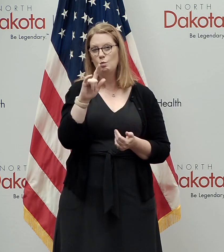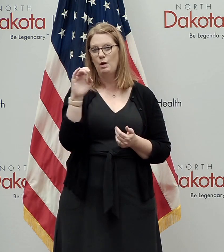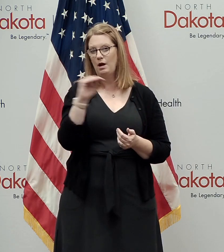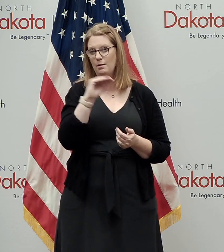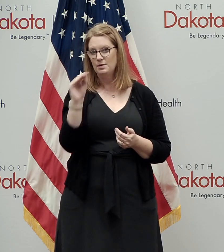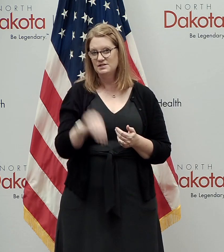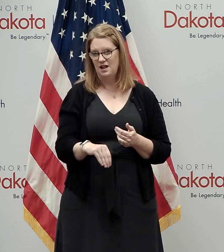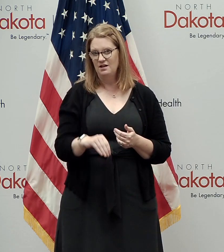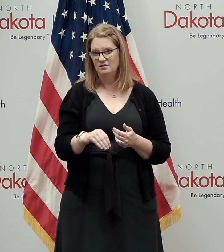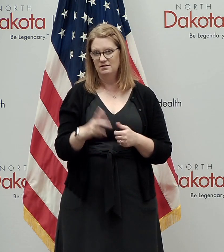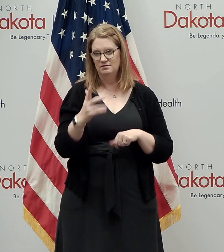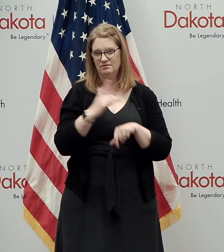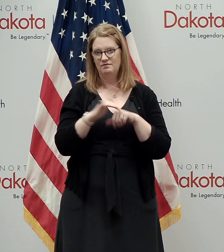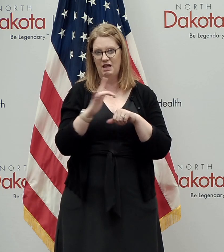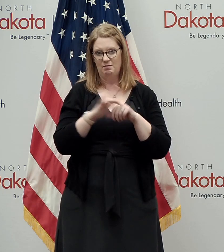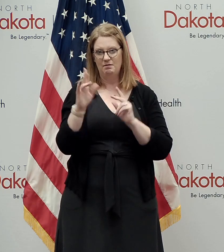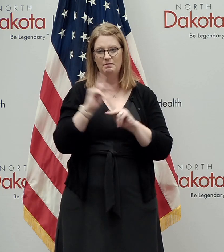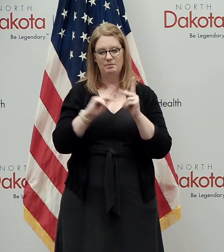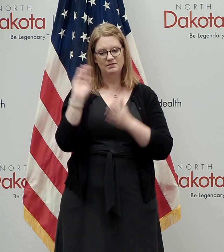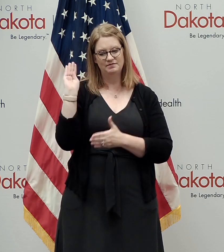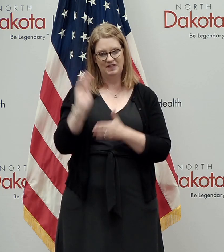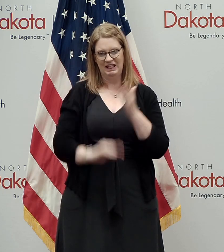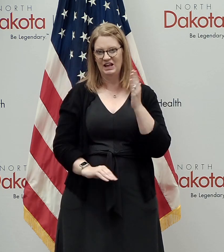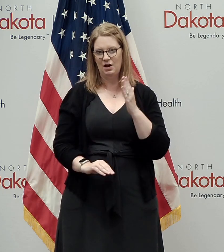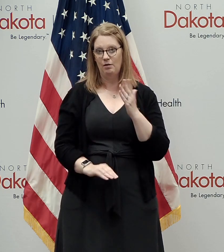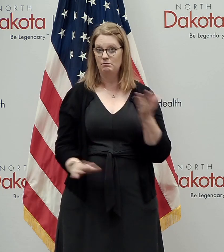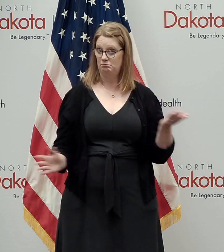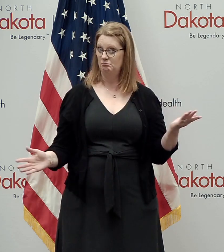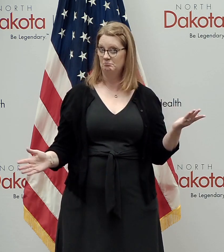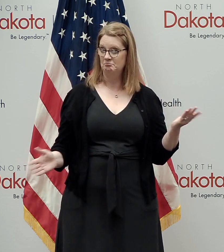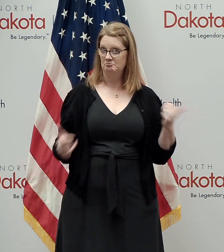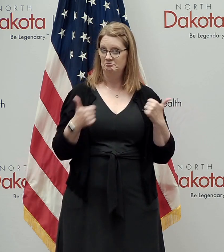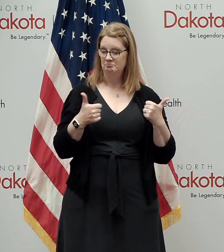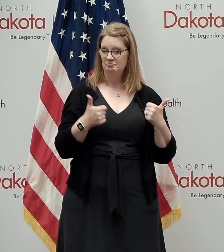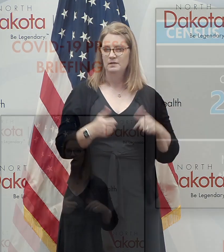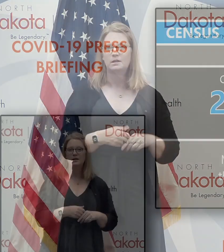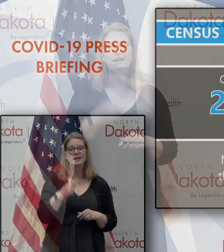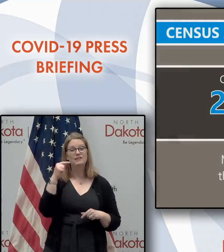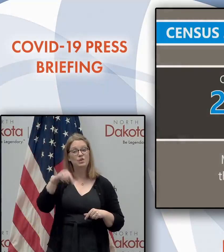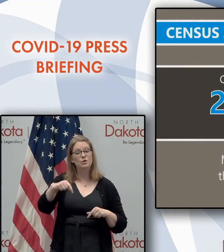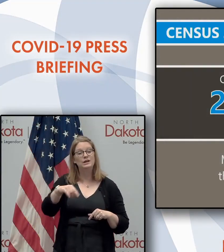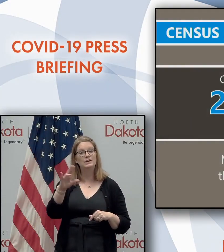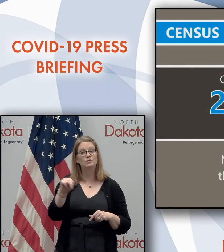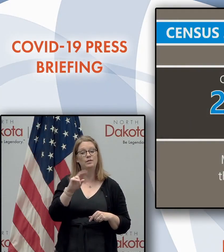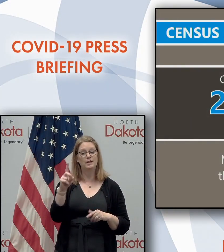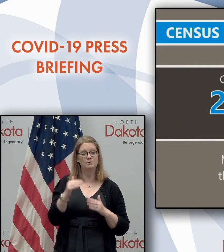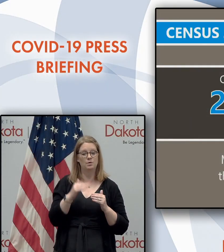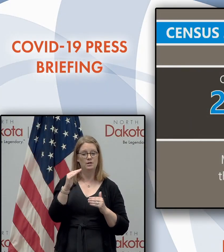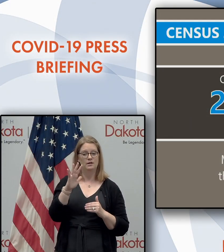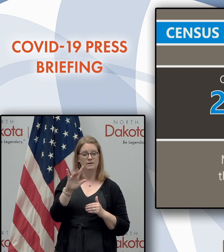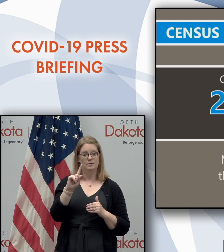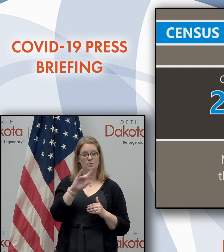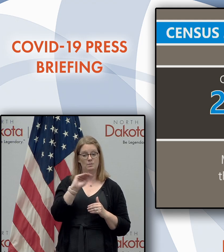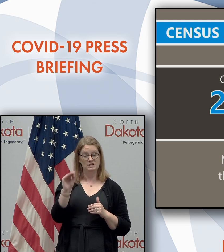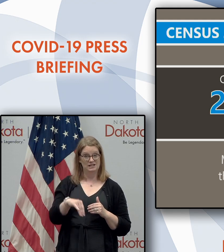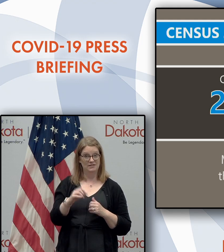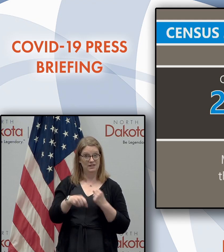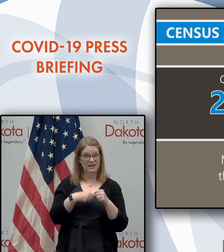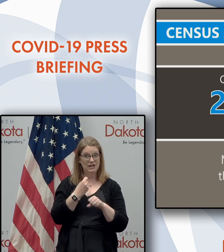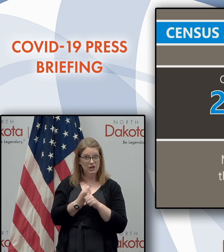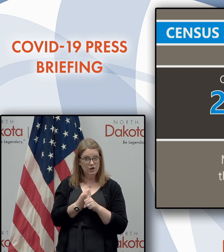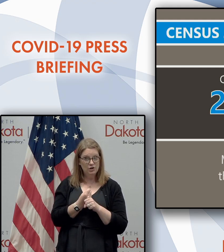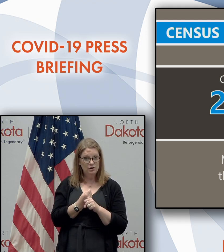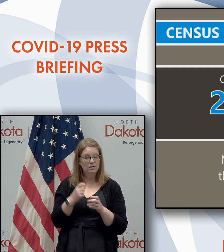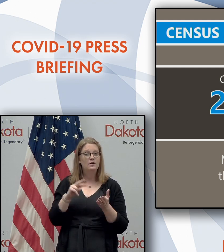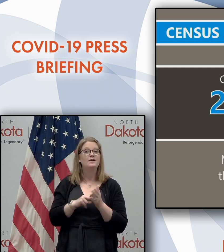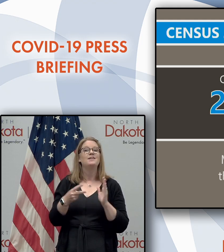of available people already completing their census forms. But if you are in North Dakota more than 51% of the year, then you